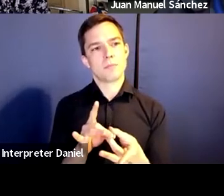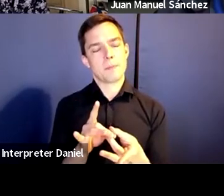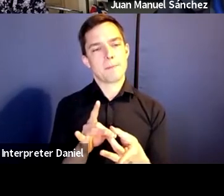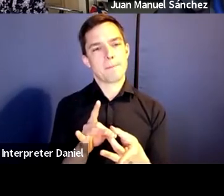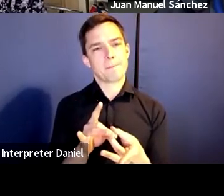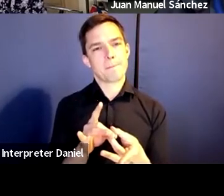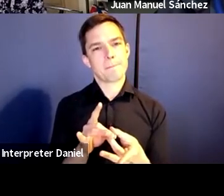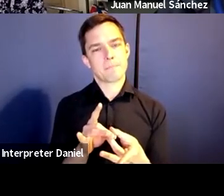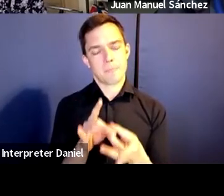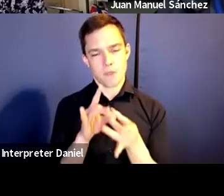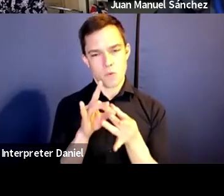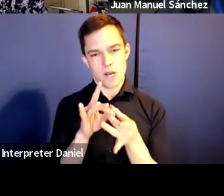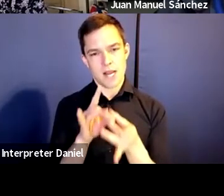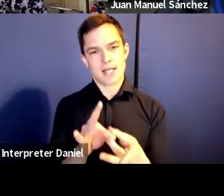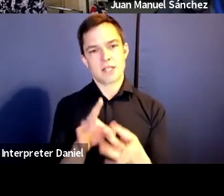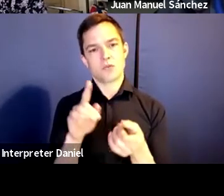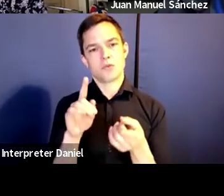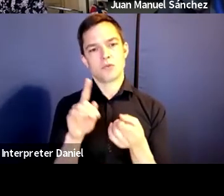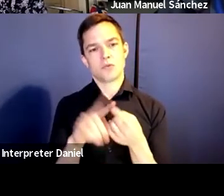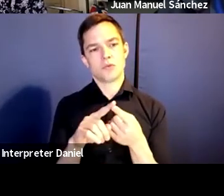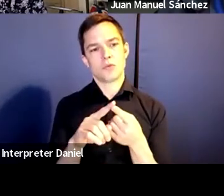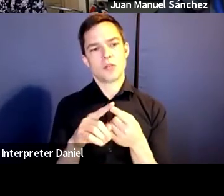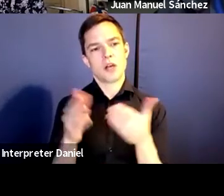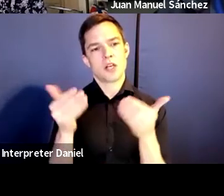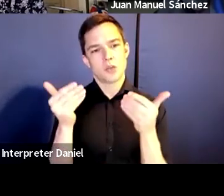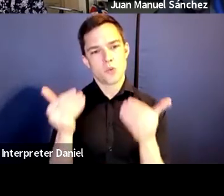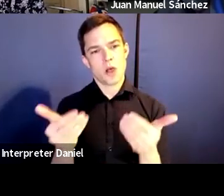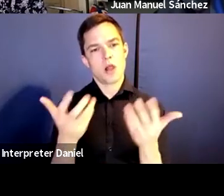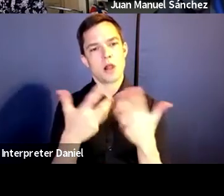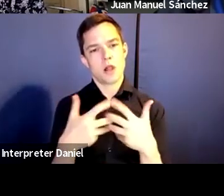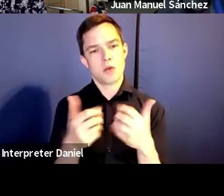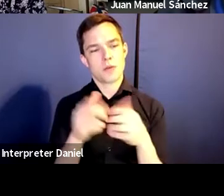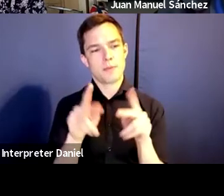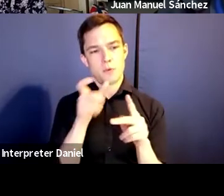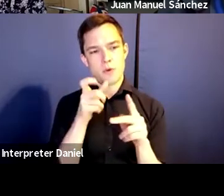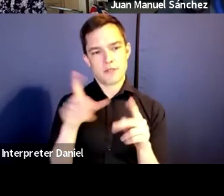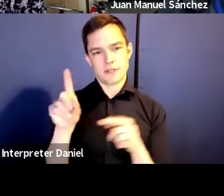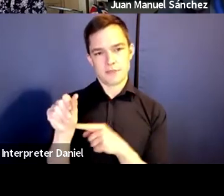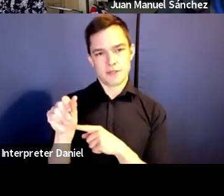relating to getting well with person with disabilities. But